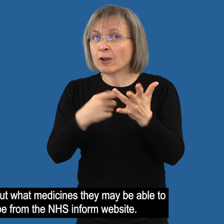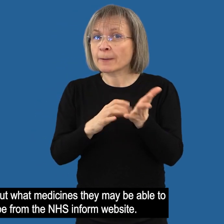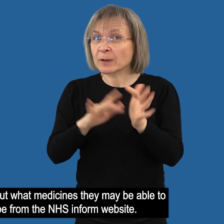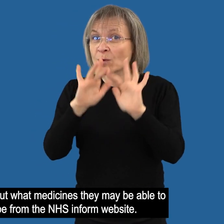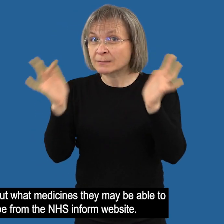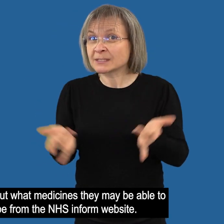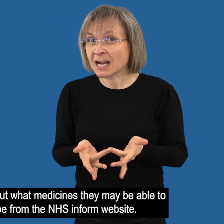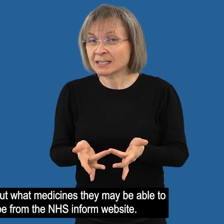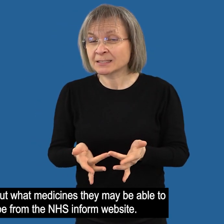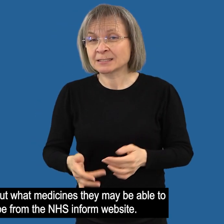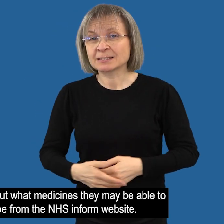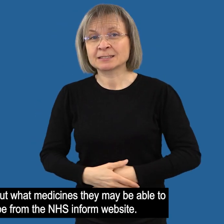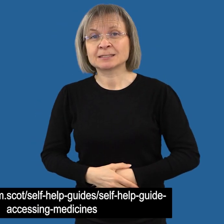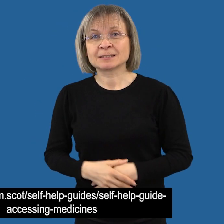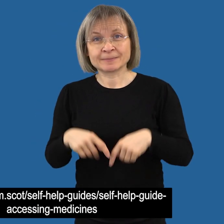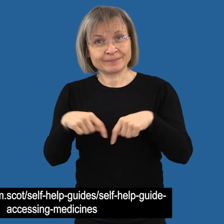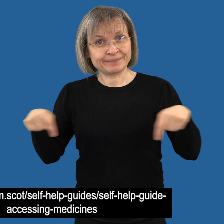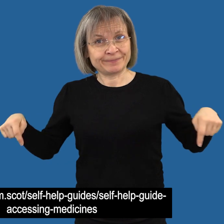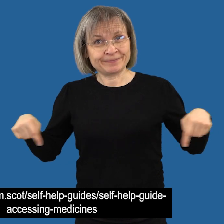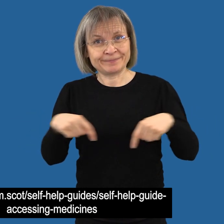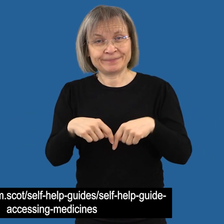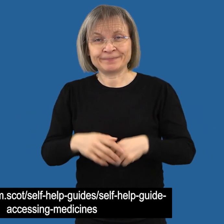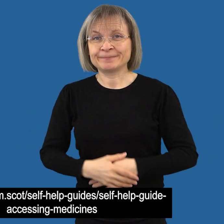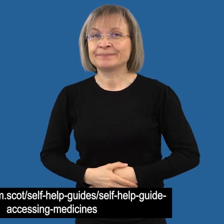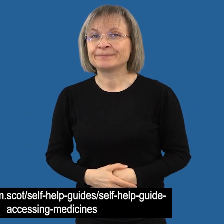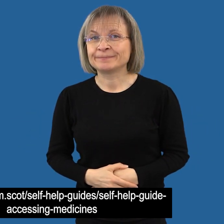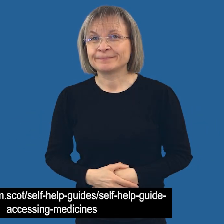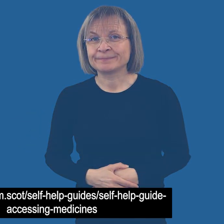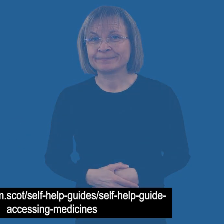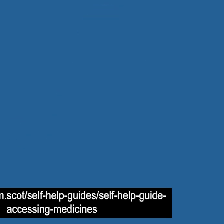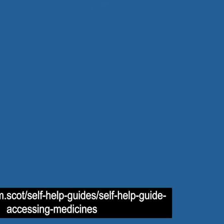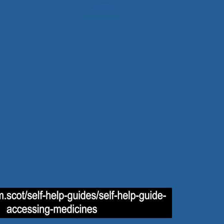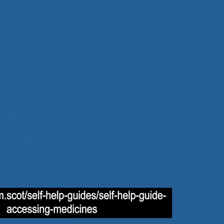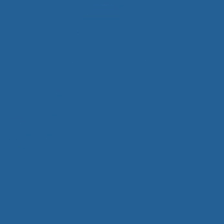www.nhsinform.scot Self-Help Guides Self-Help Guide Accessing Medicines.